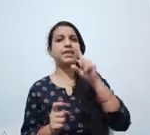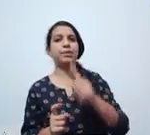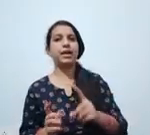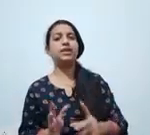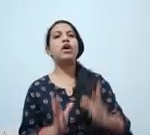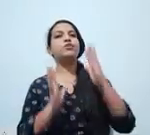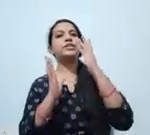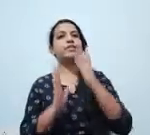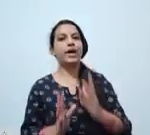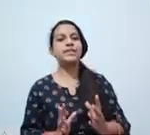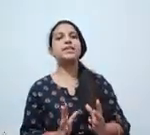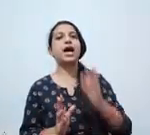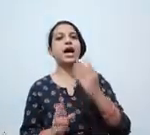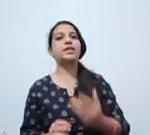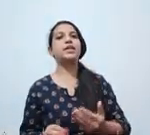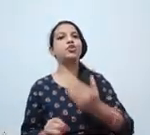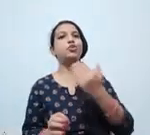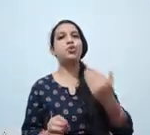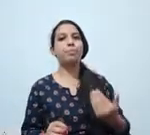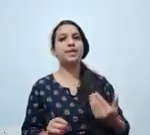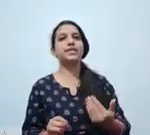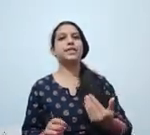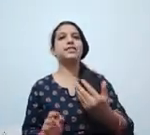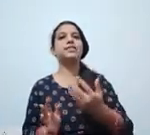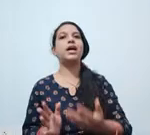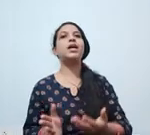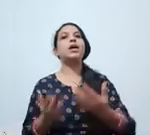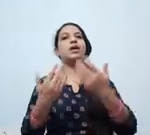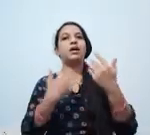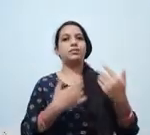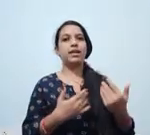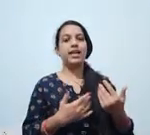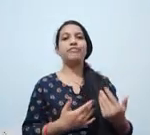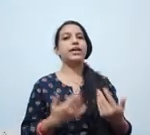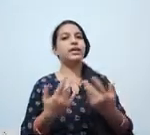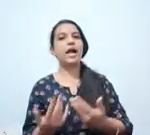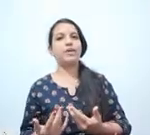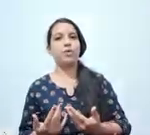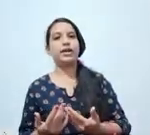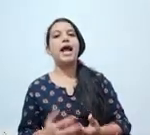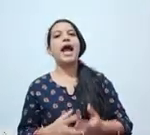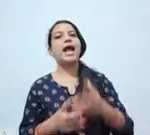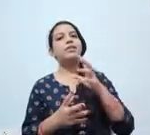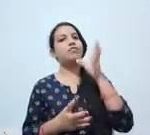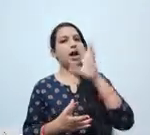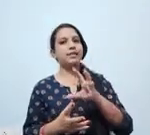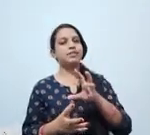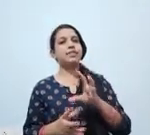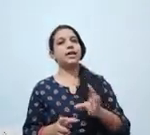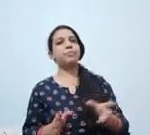part which divides the heart into two parts, that is the left and the right one. And the valves that are